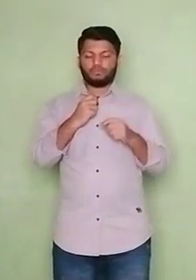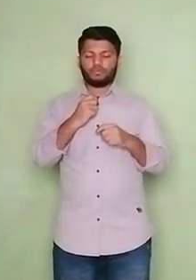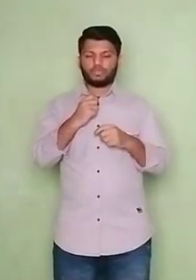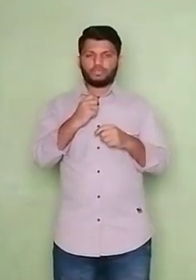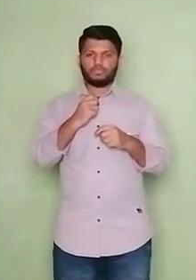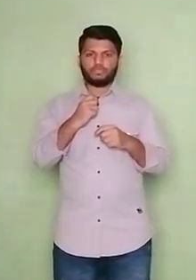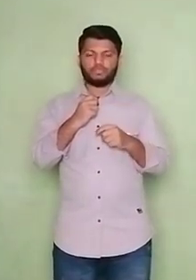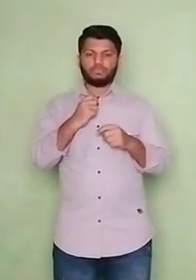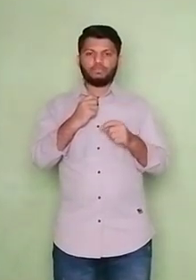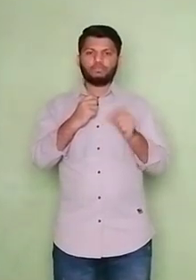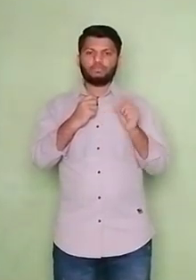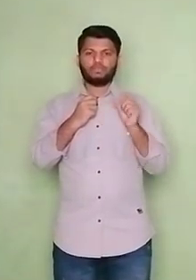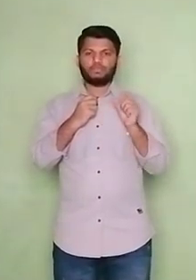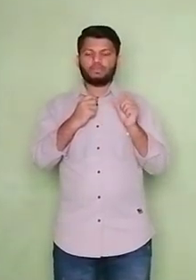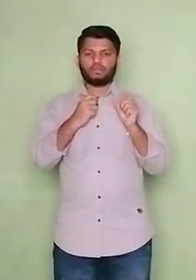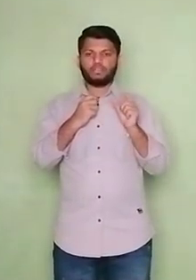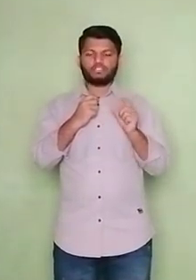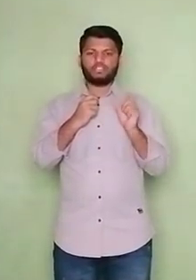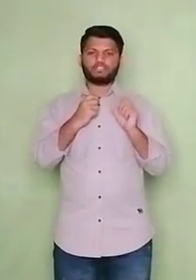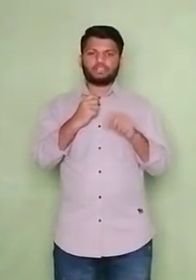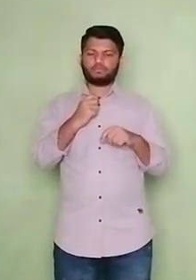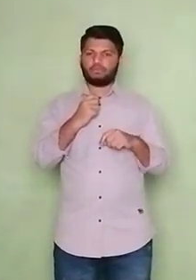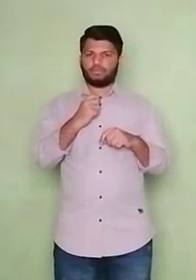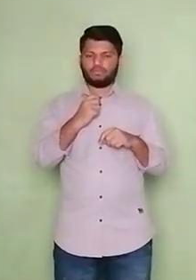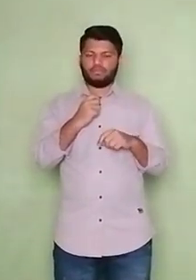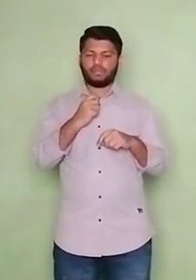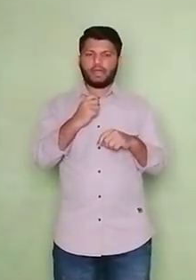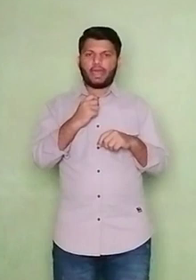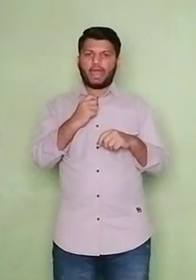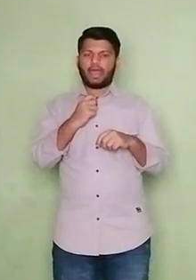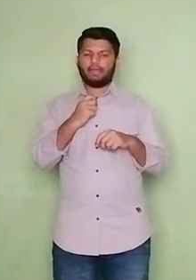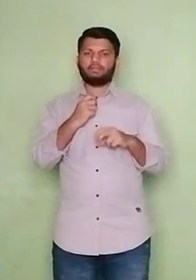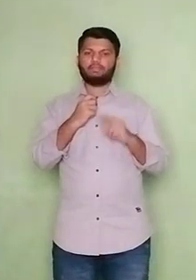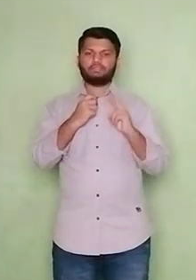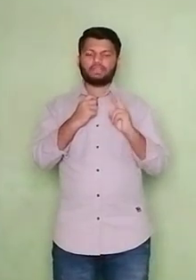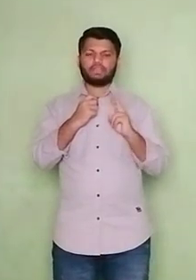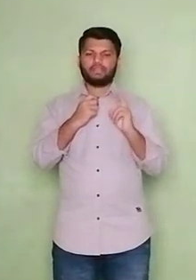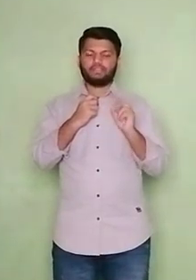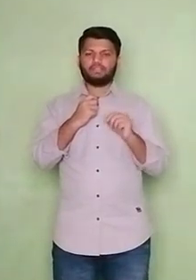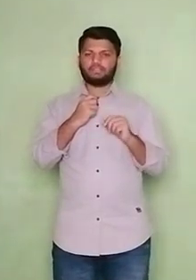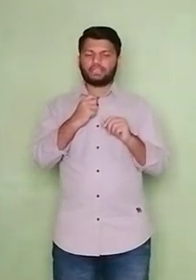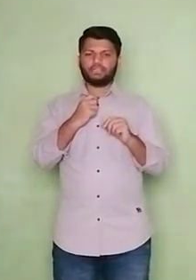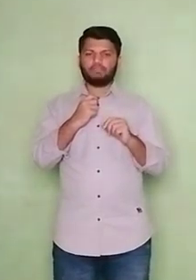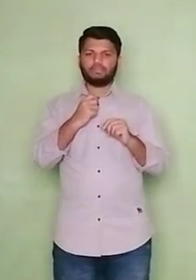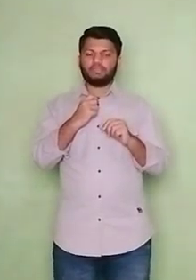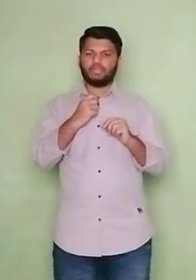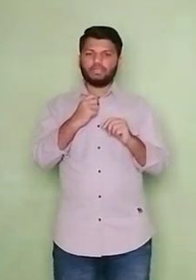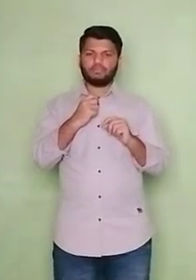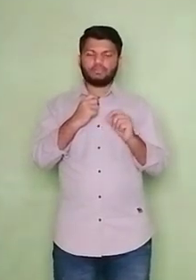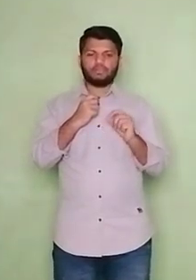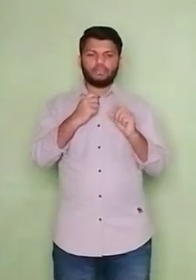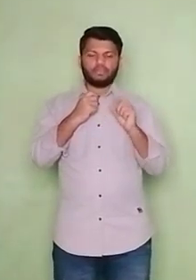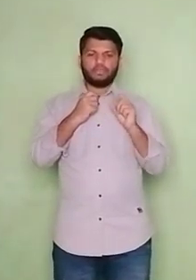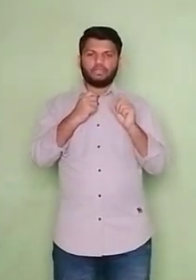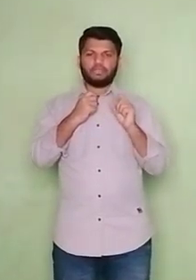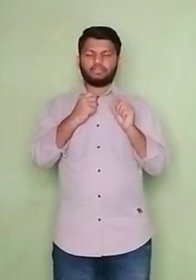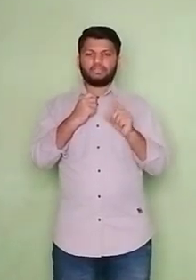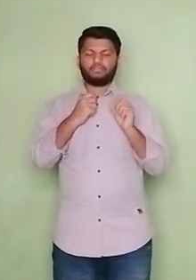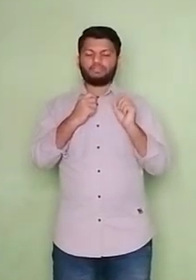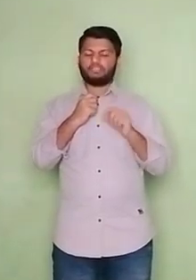all is a conditional statement, and the second one is iterative